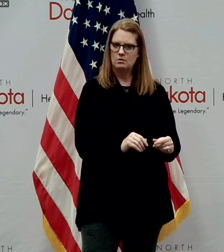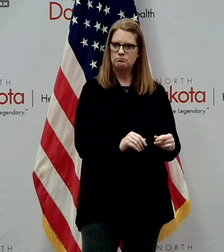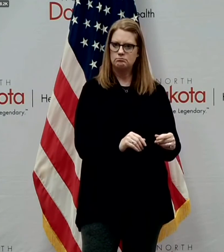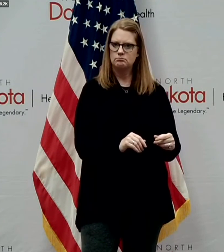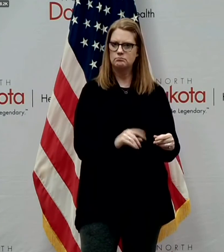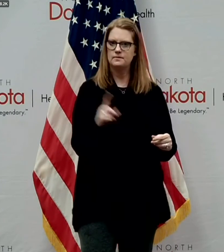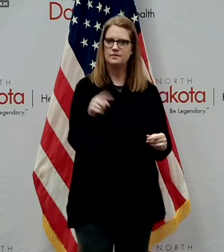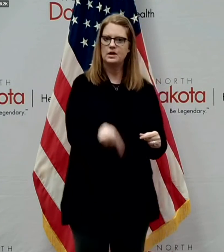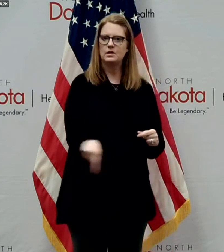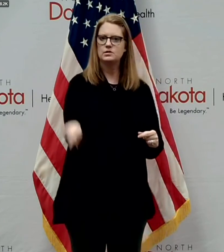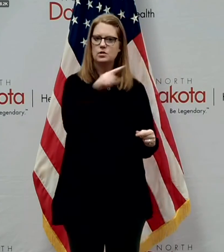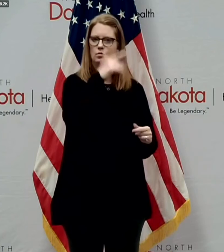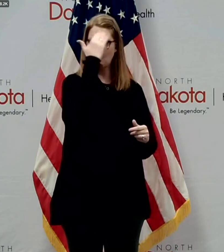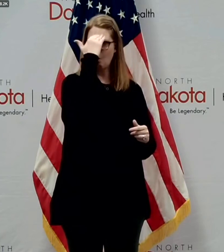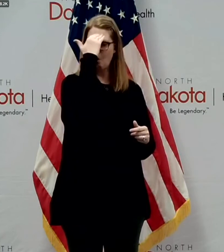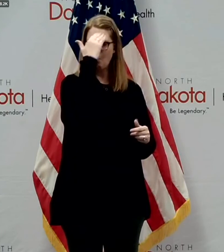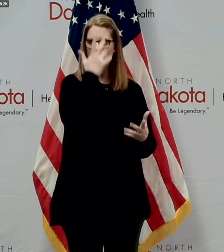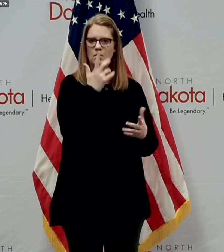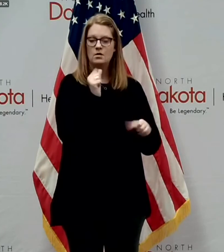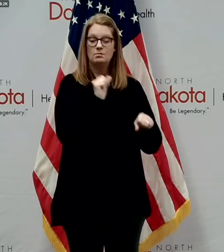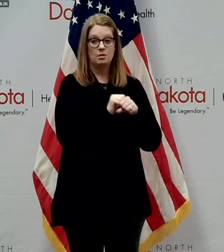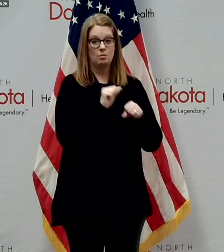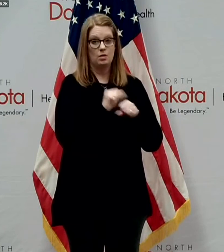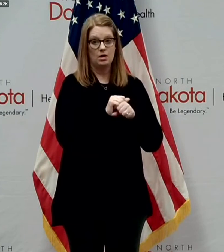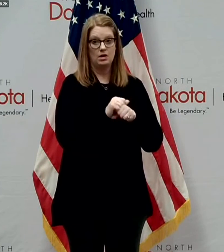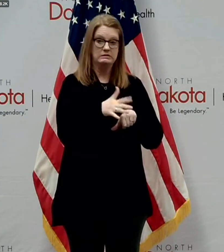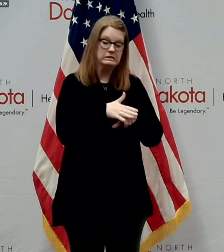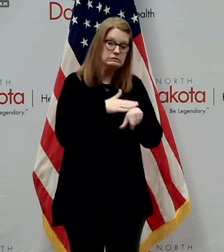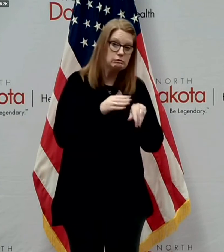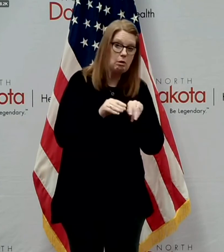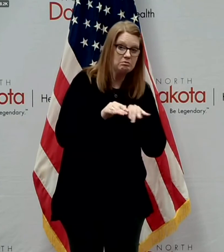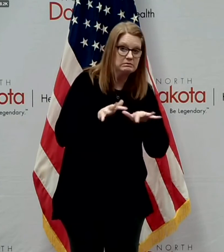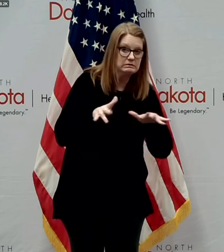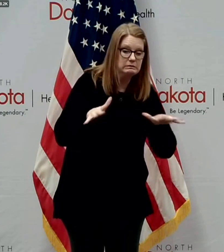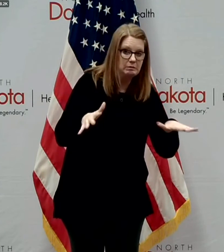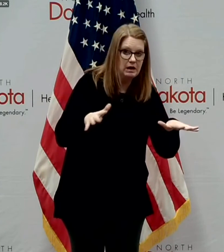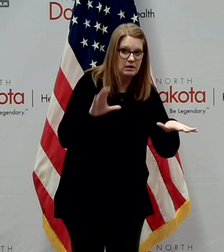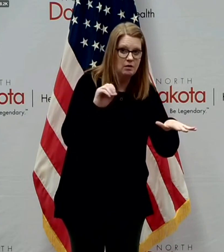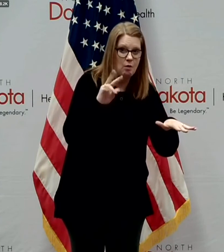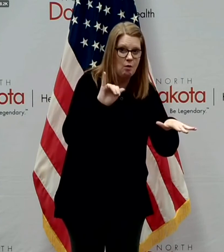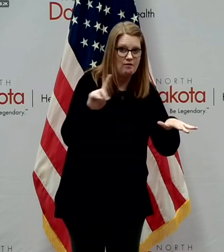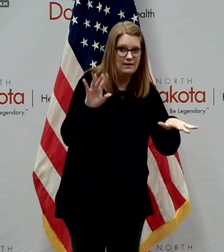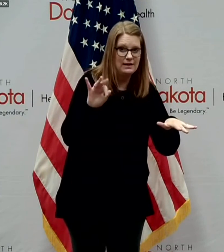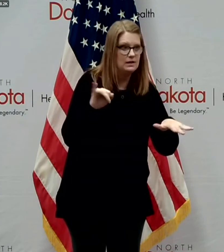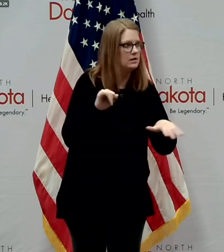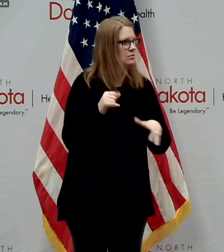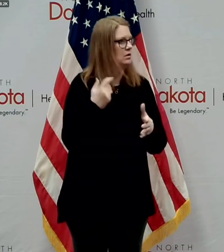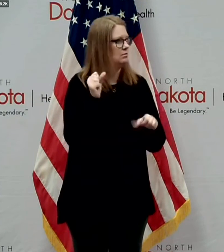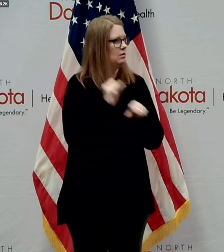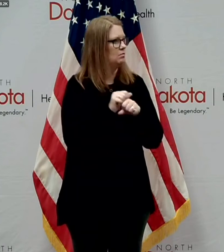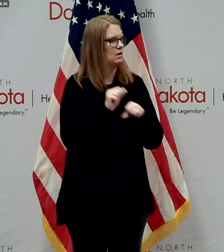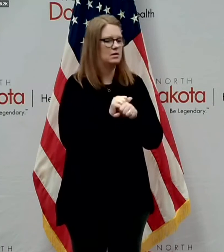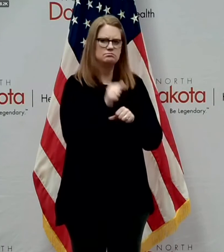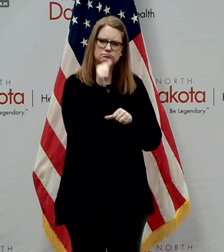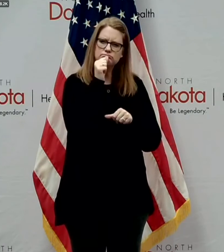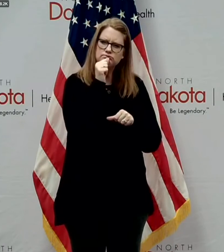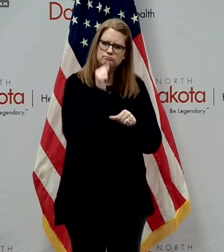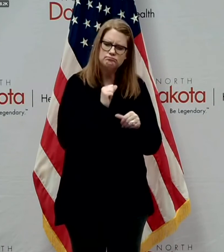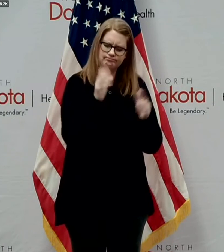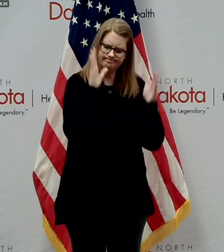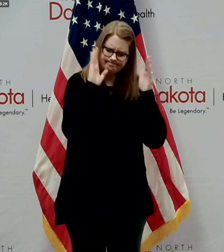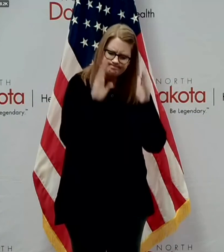know, as we've been working across to slow the spread across COVID-19 across North Dakota, we've been working diligently from the